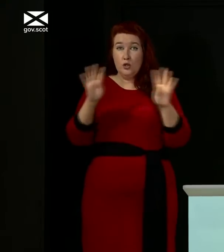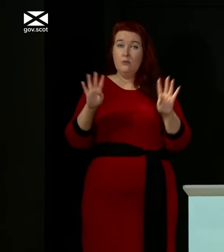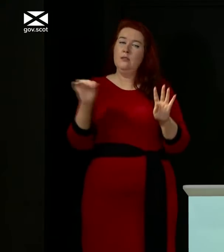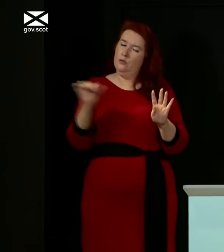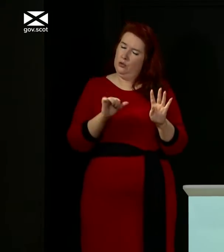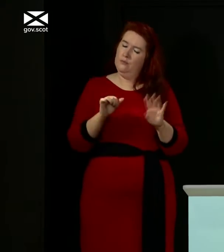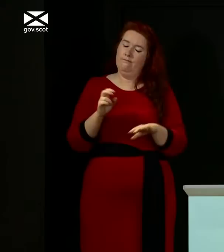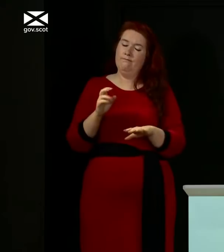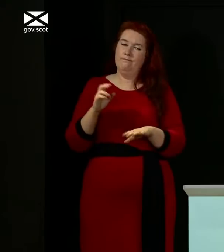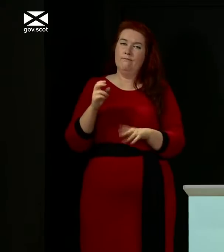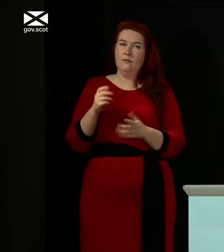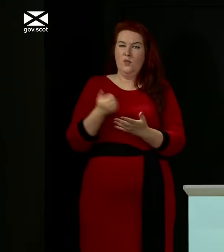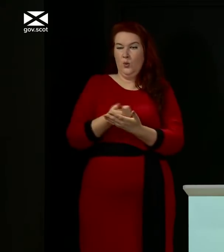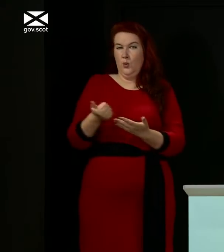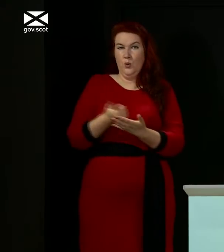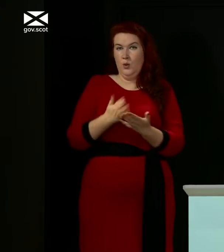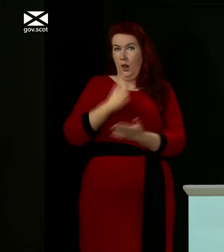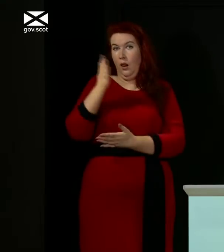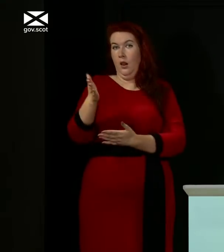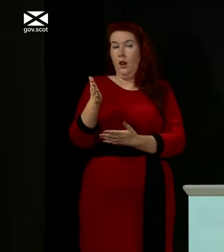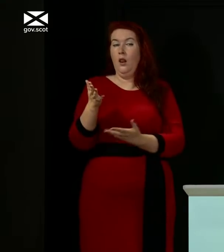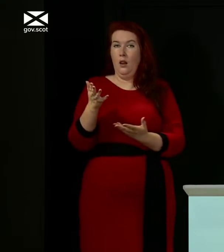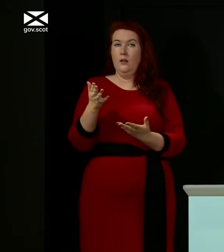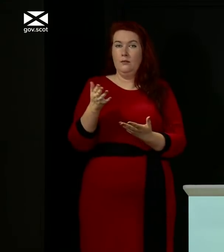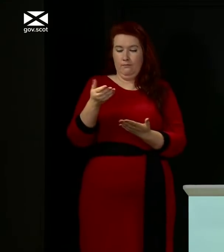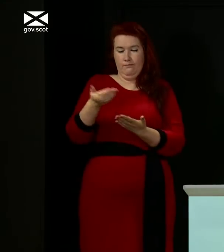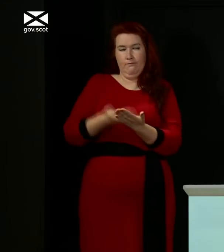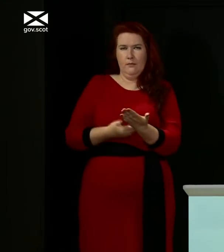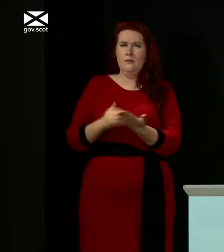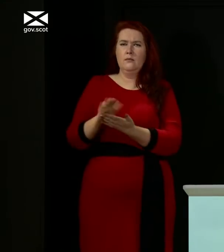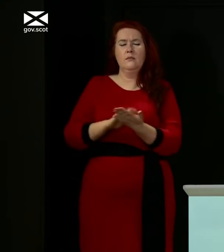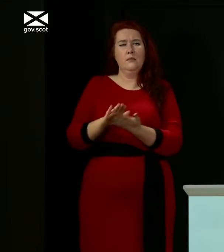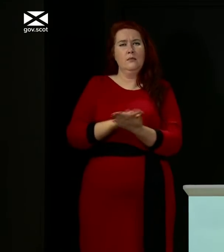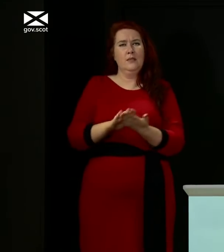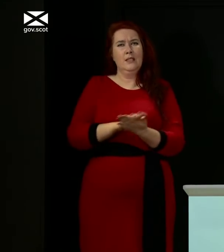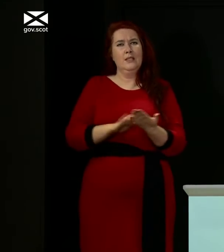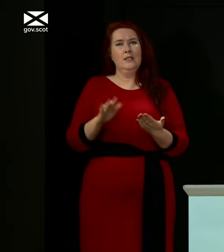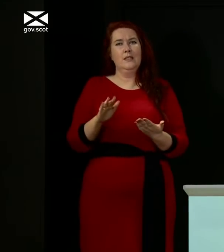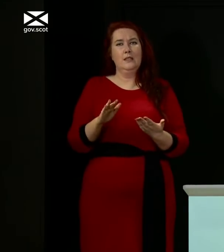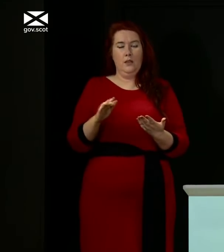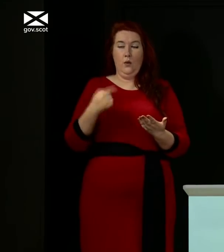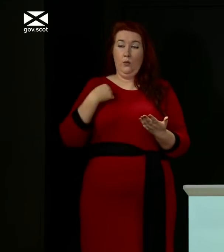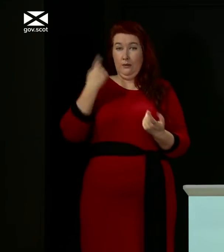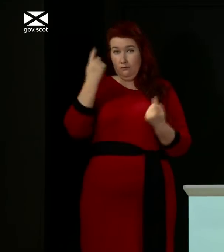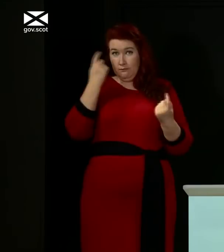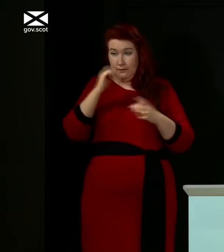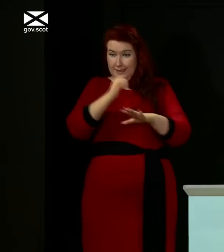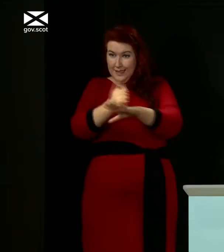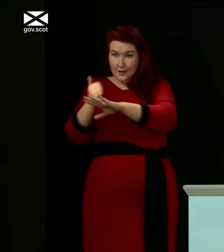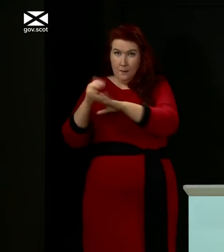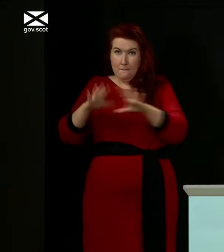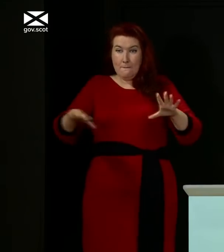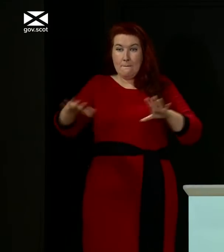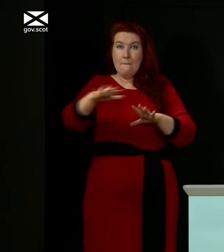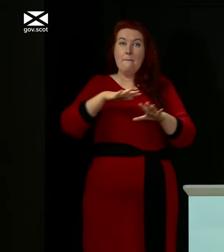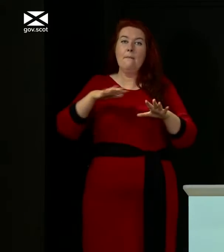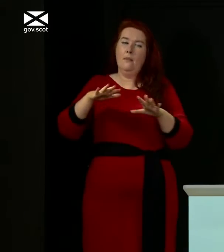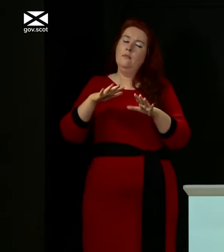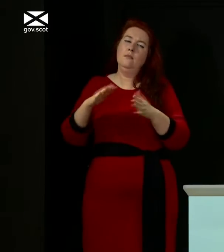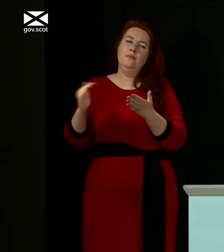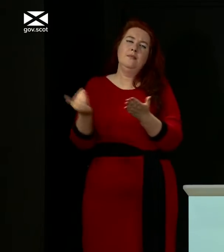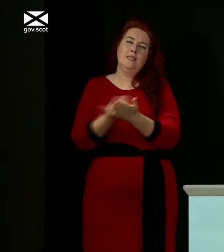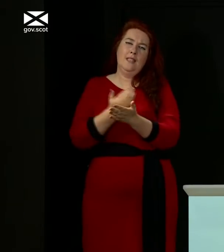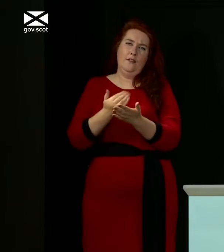what they are normally required to do and have an assurance that the considerations and the mitigations